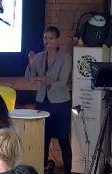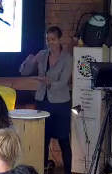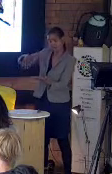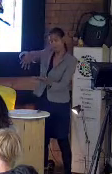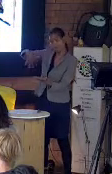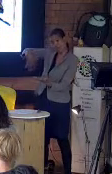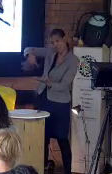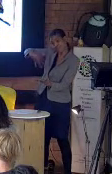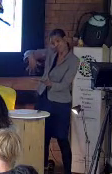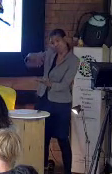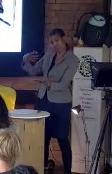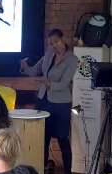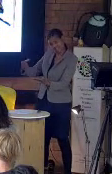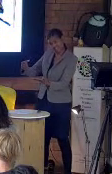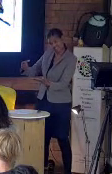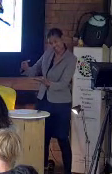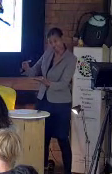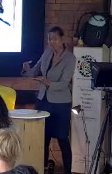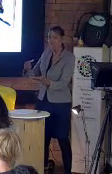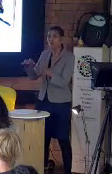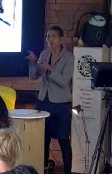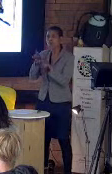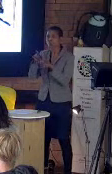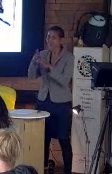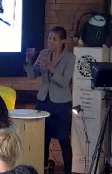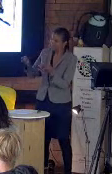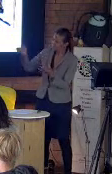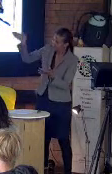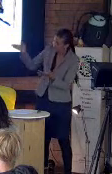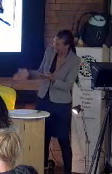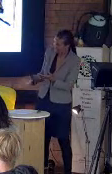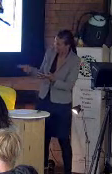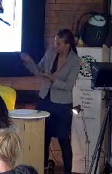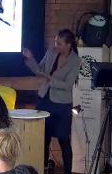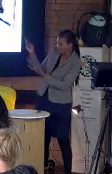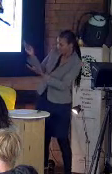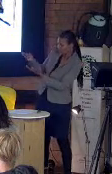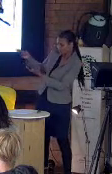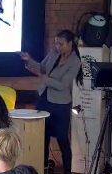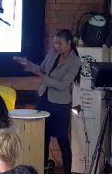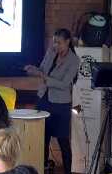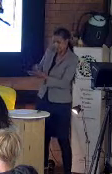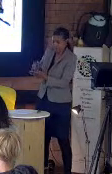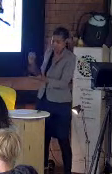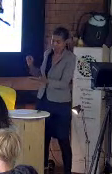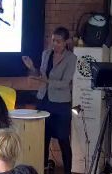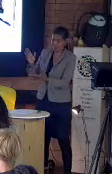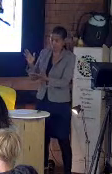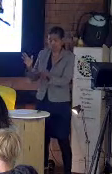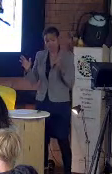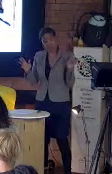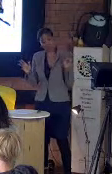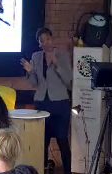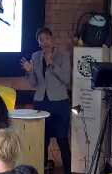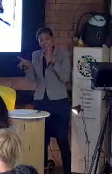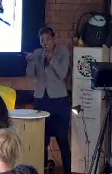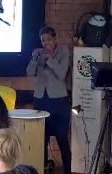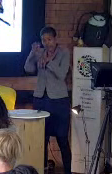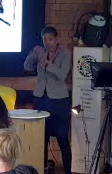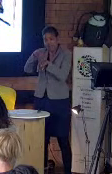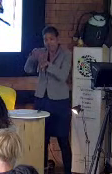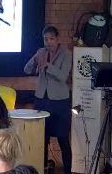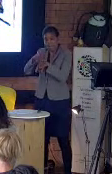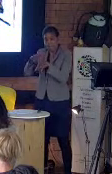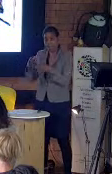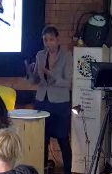there was also a little blackboard on the side. So there was 2 projections going on at the same time.